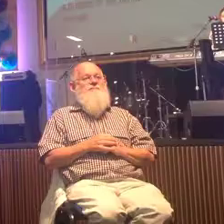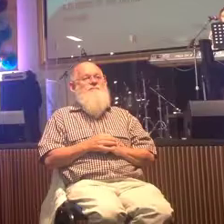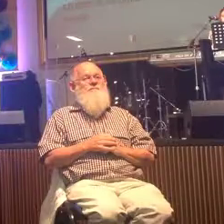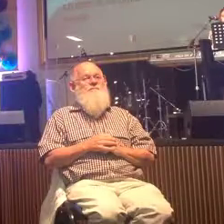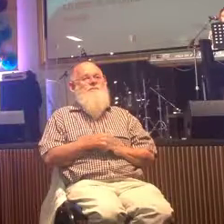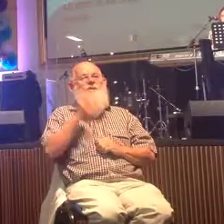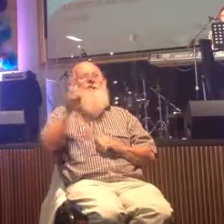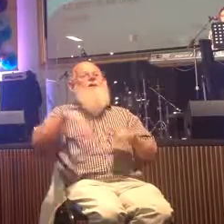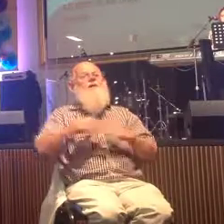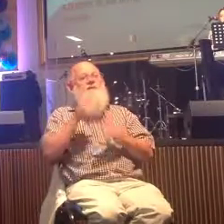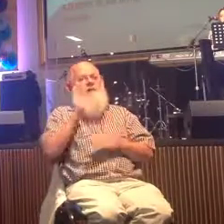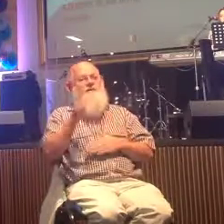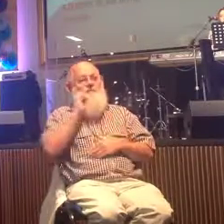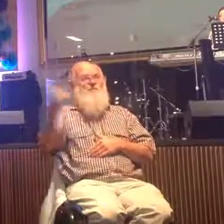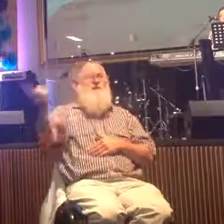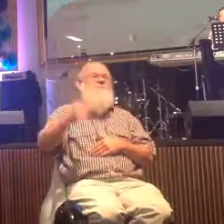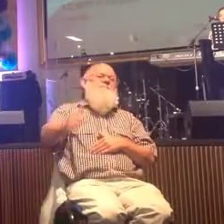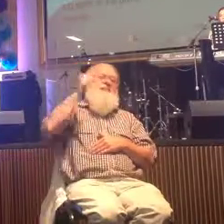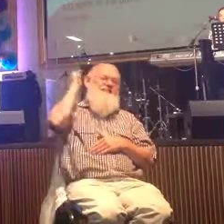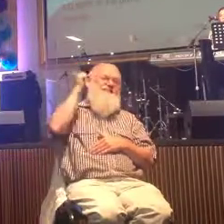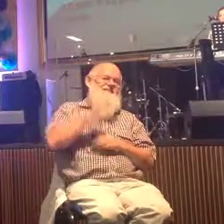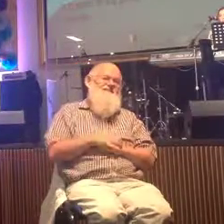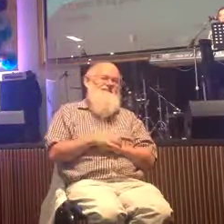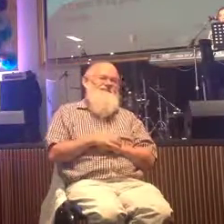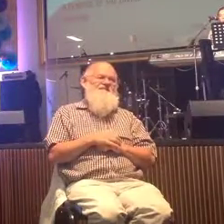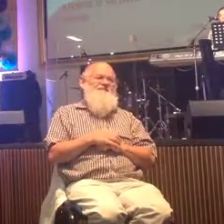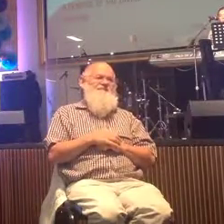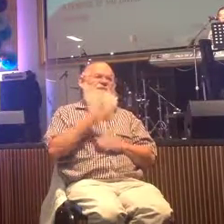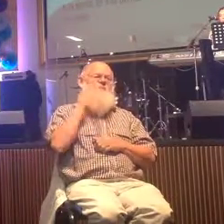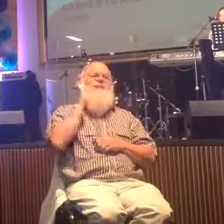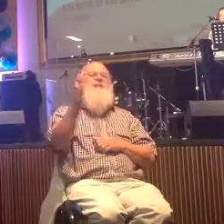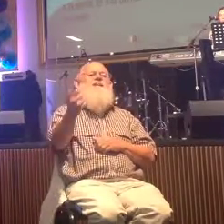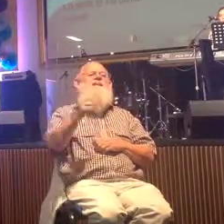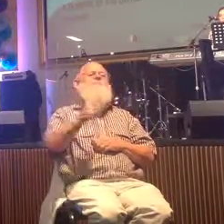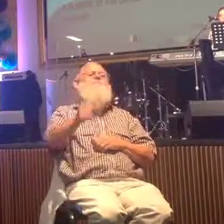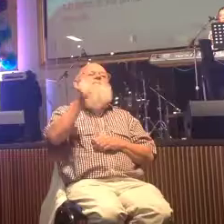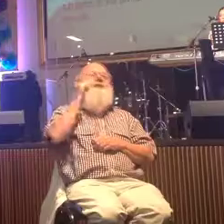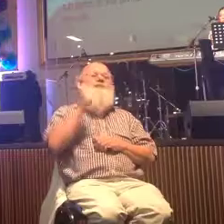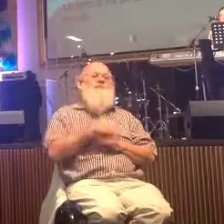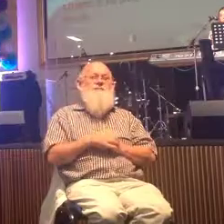And one day he's going to come back. Yeah. And when he comes back, I want to be ready.